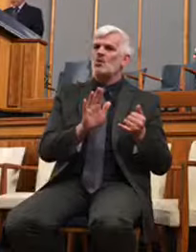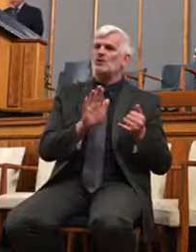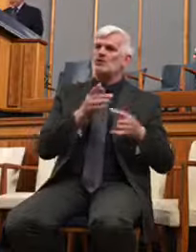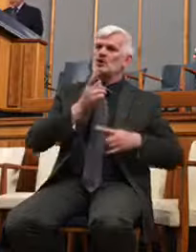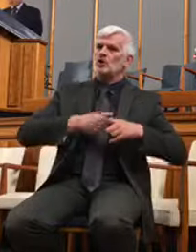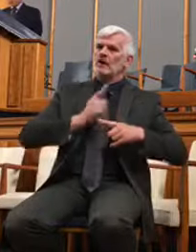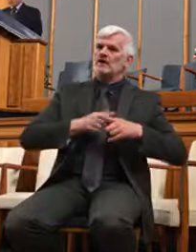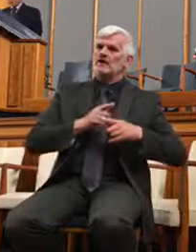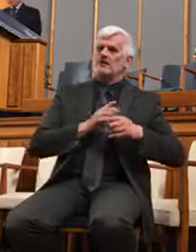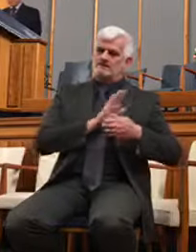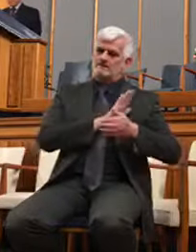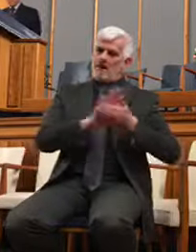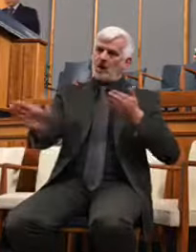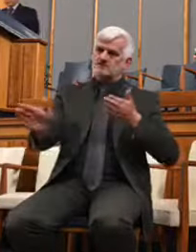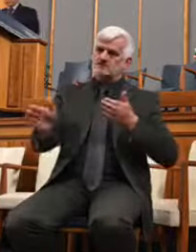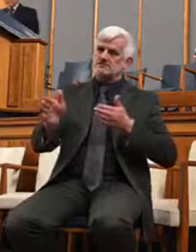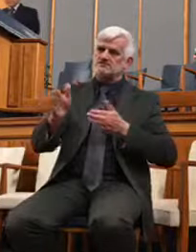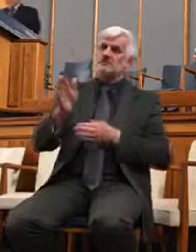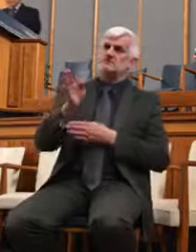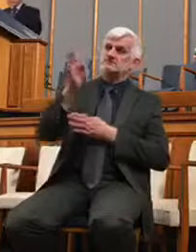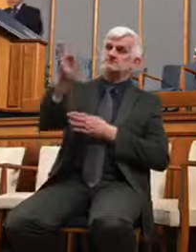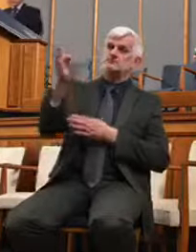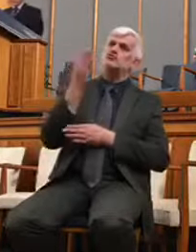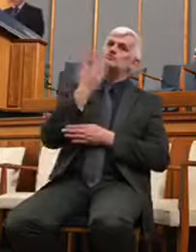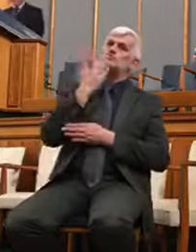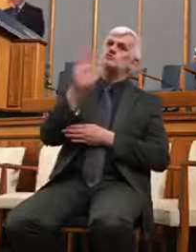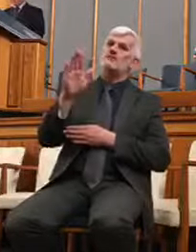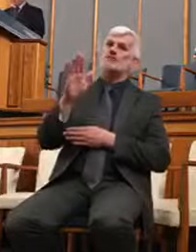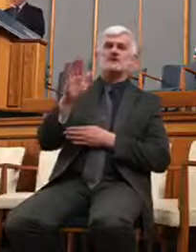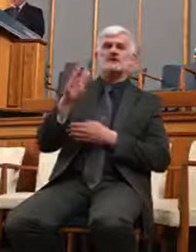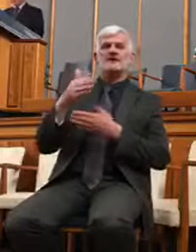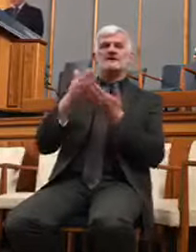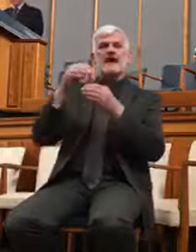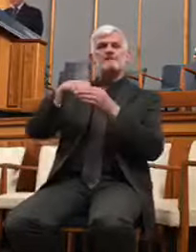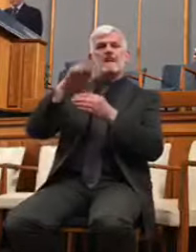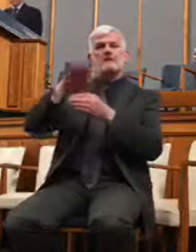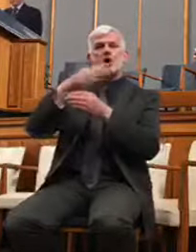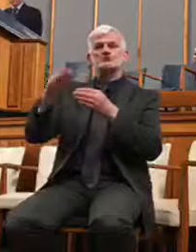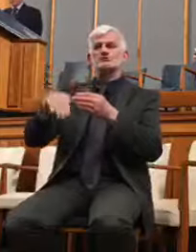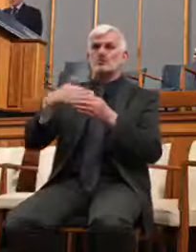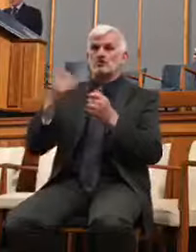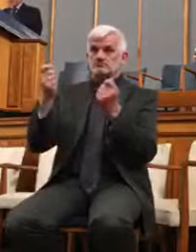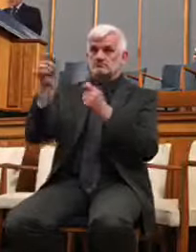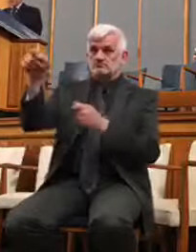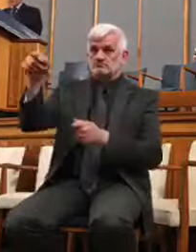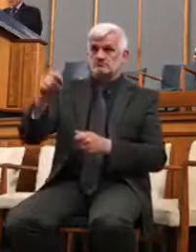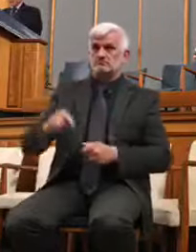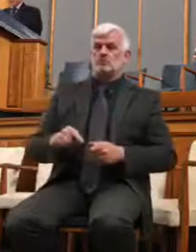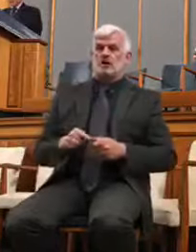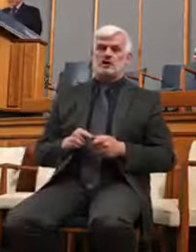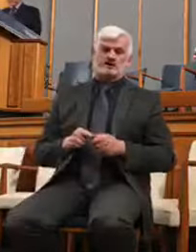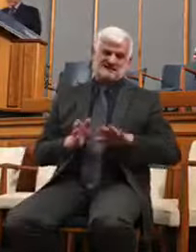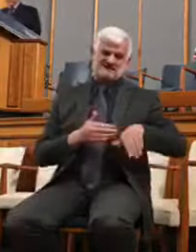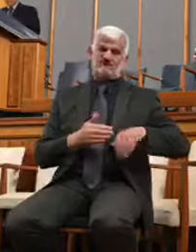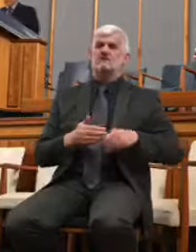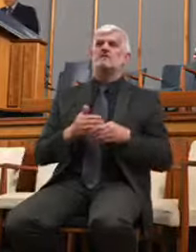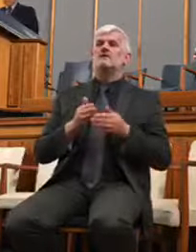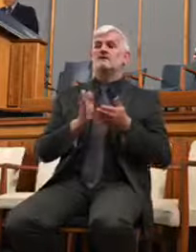were possible for him, to be at Jerusalem the day of Pentecost. And from